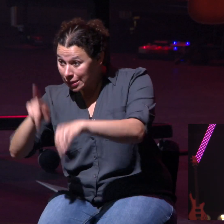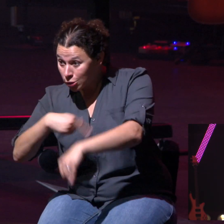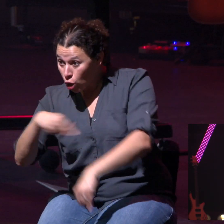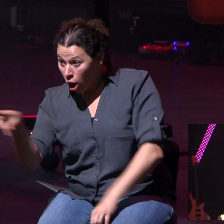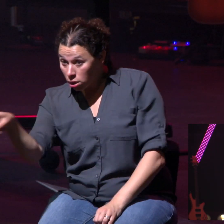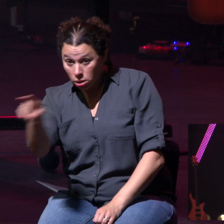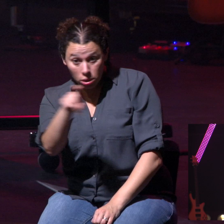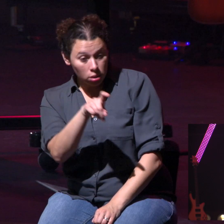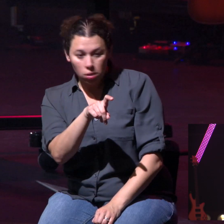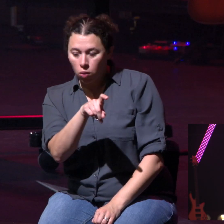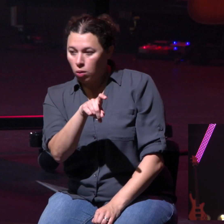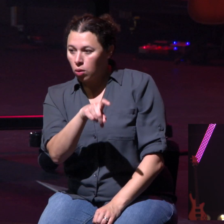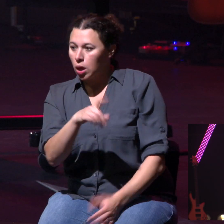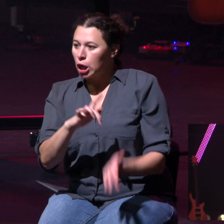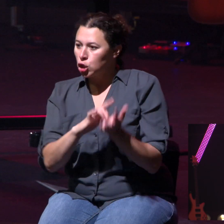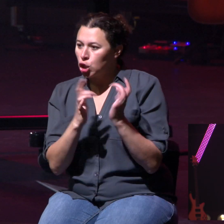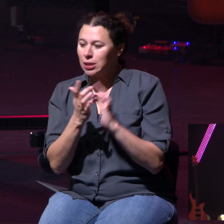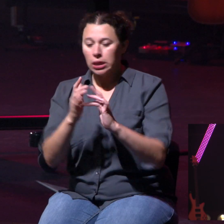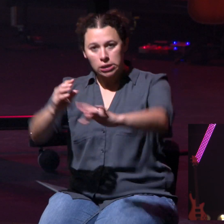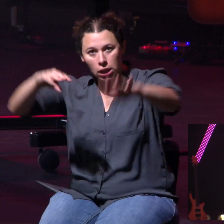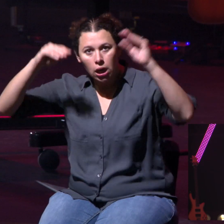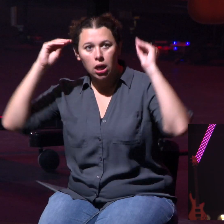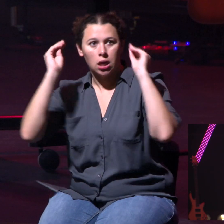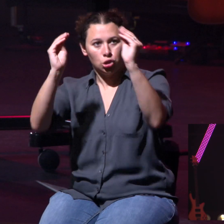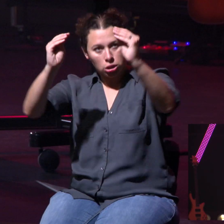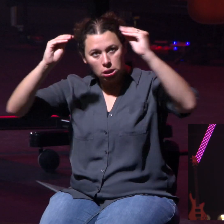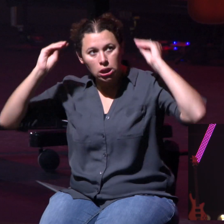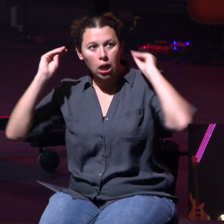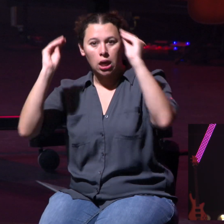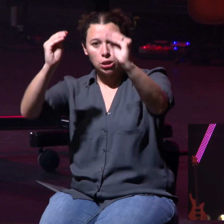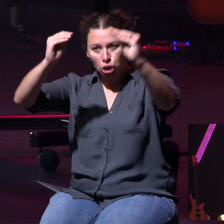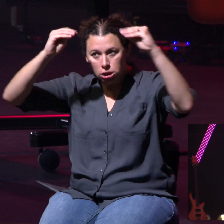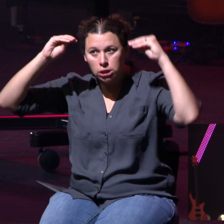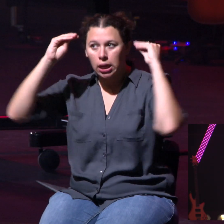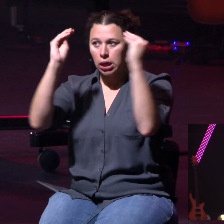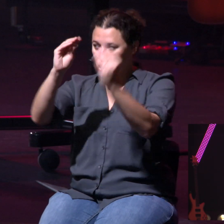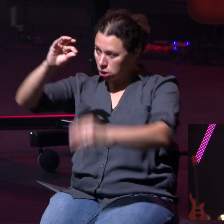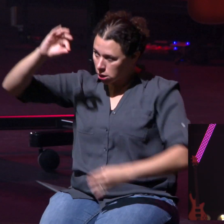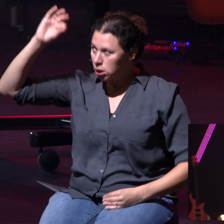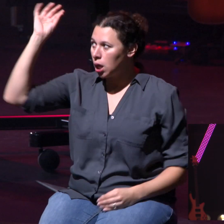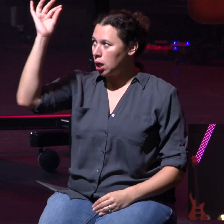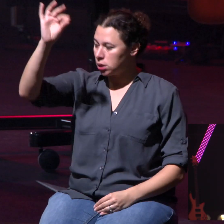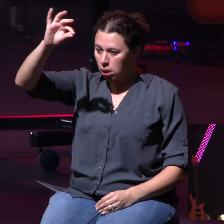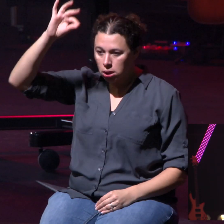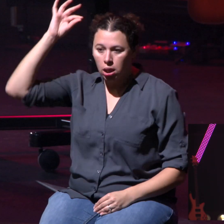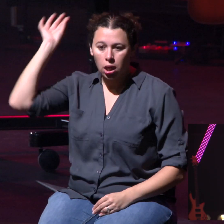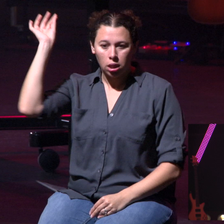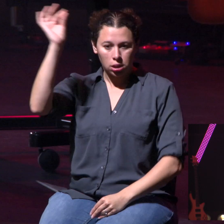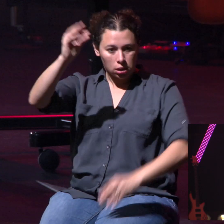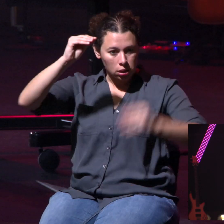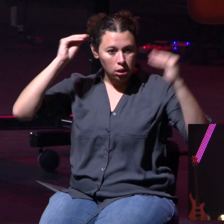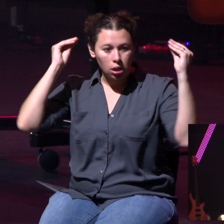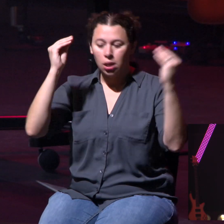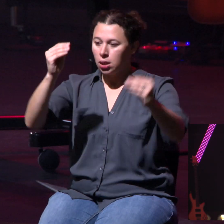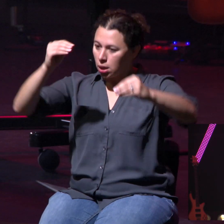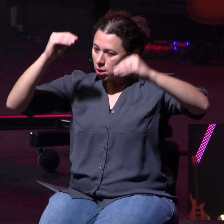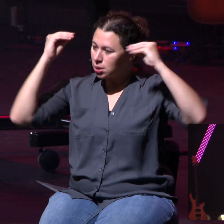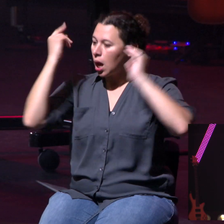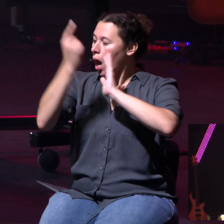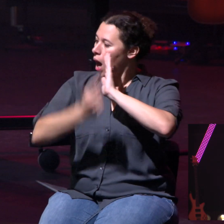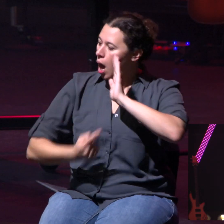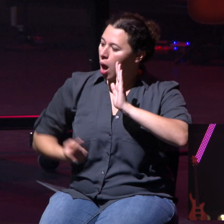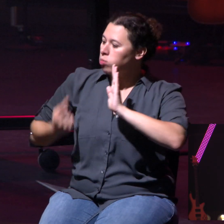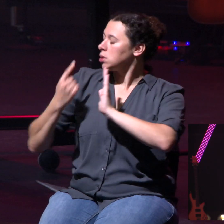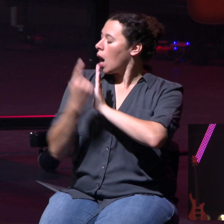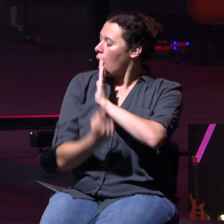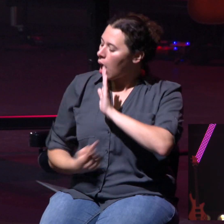that he just teaches and teaches and teaches, and the hours are going by, and the days going by, and the sun's going down, where it gets to